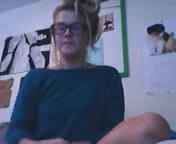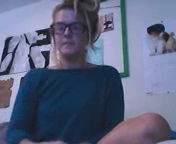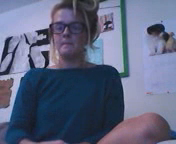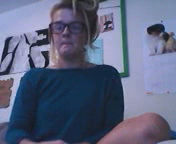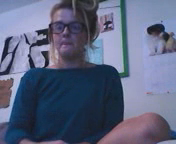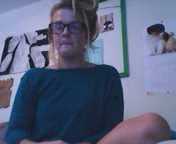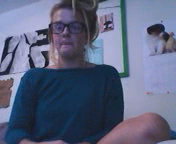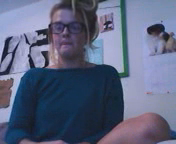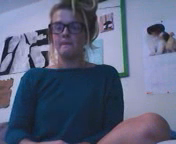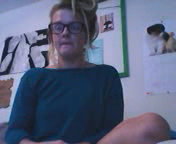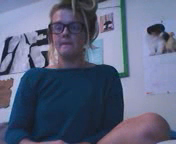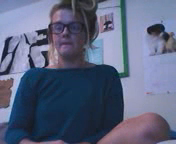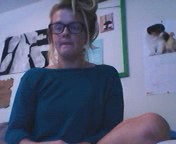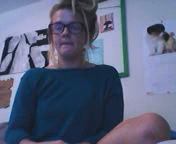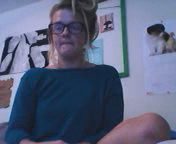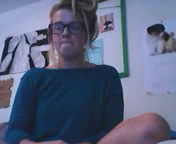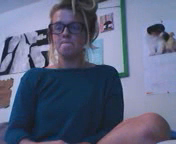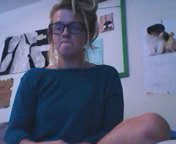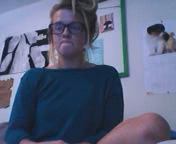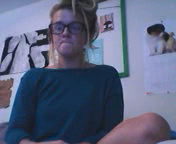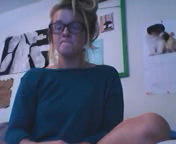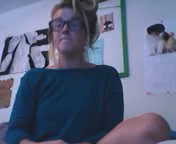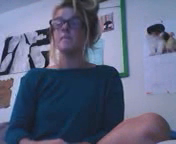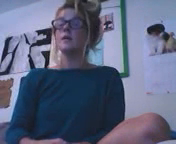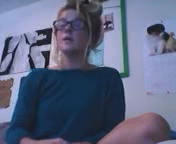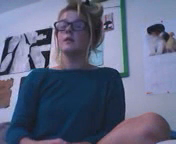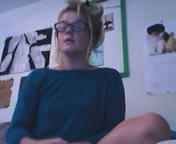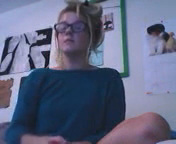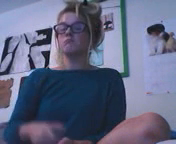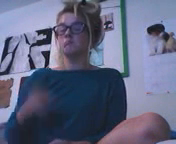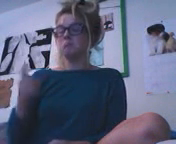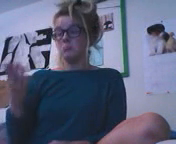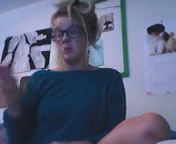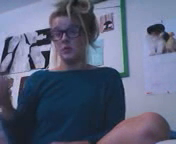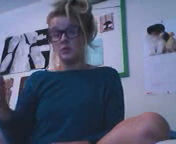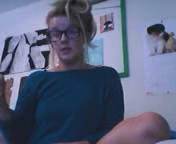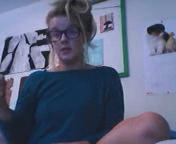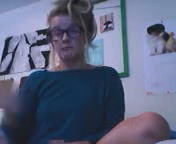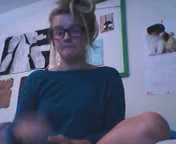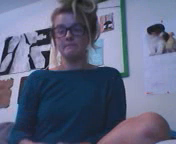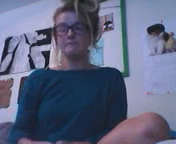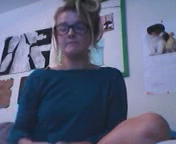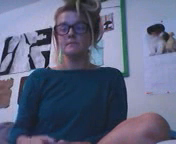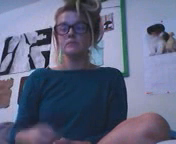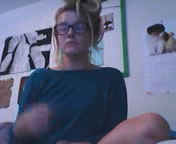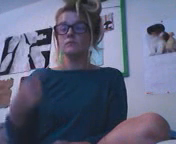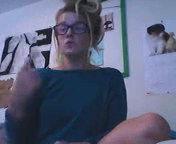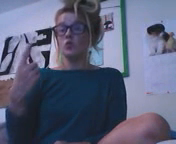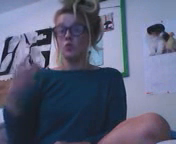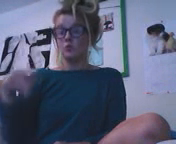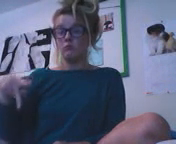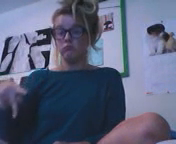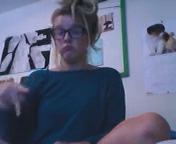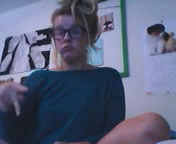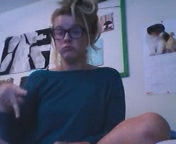atoms. On the product side, I have 1 phosphorus atom, 4 oxygen atoms, and